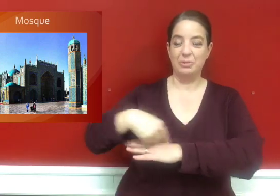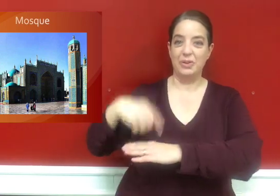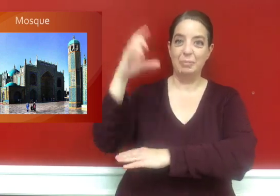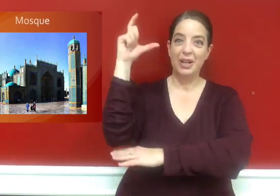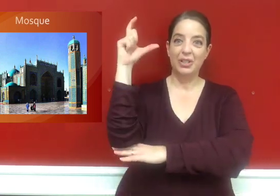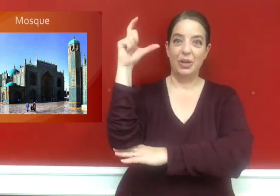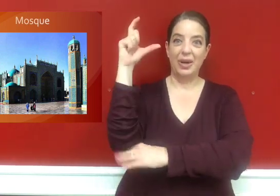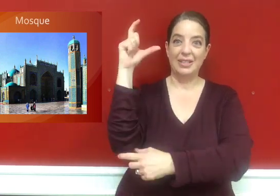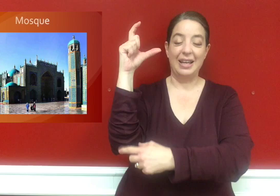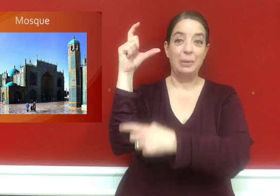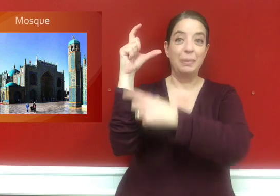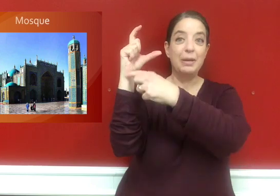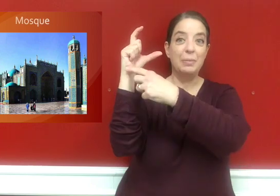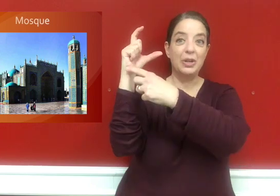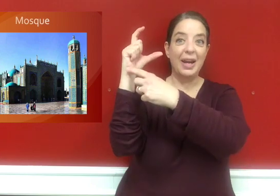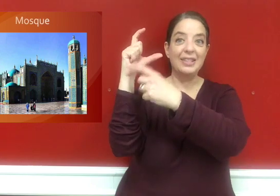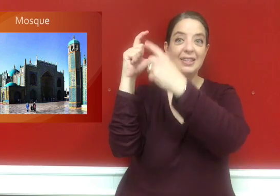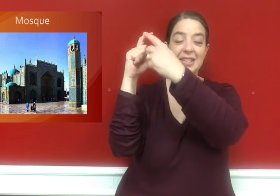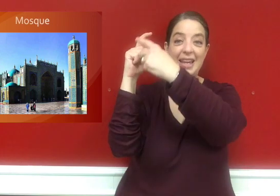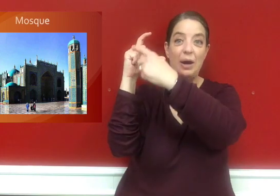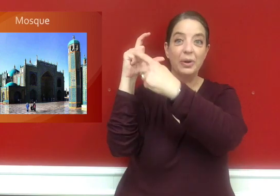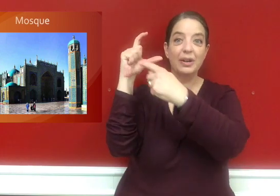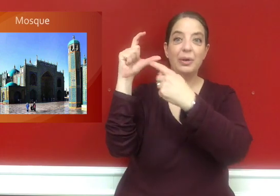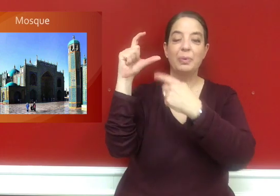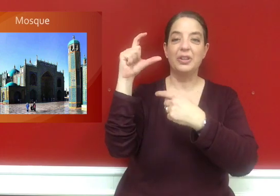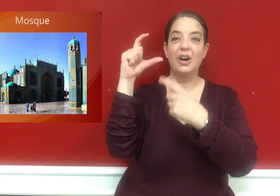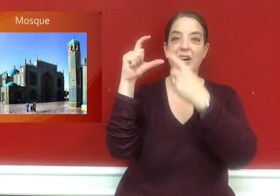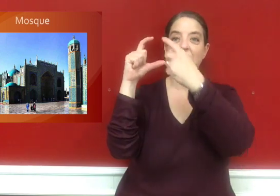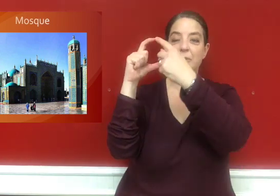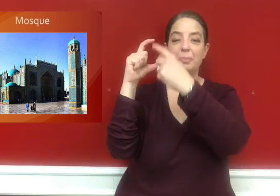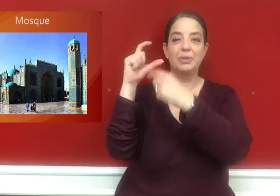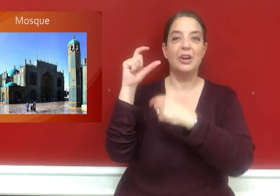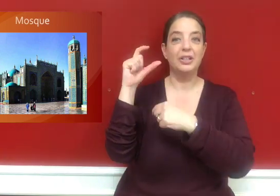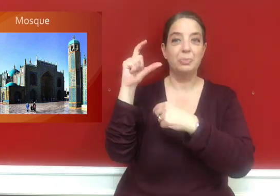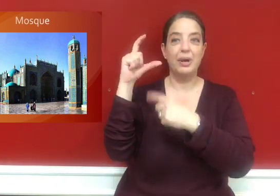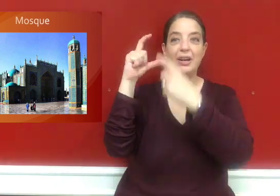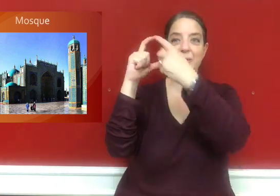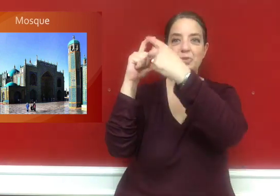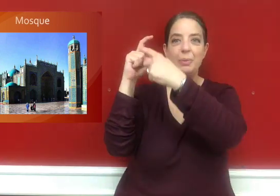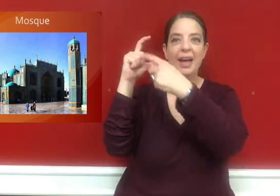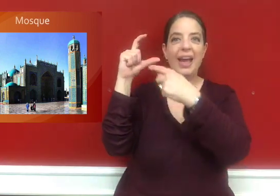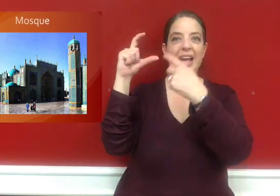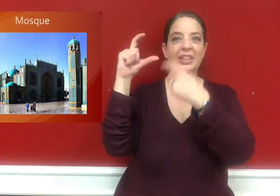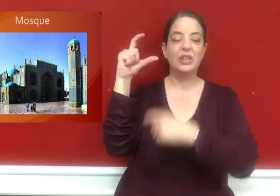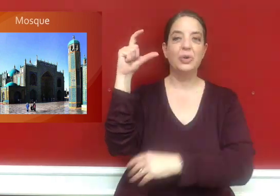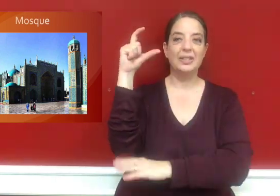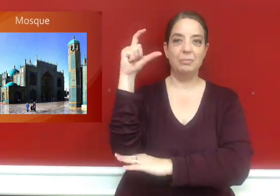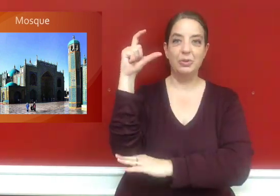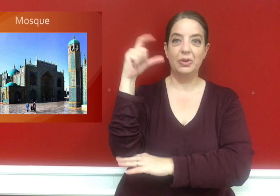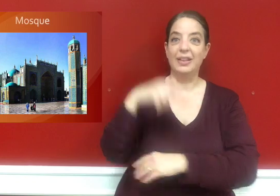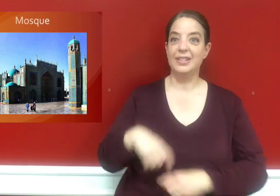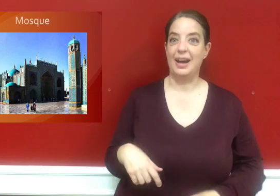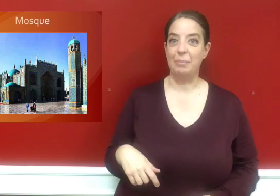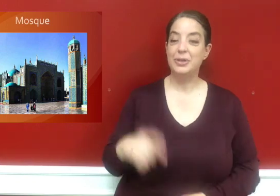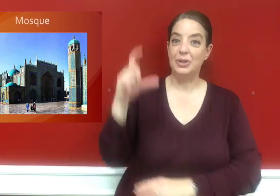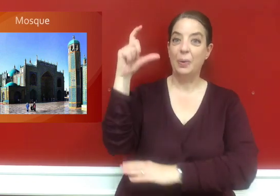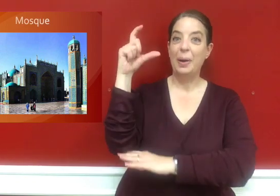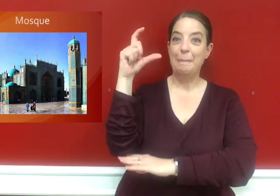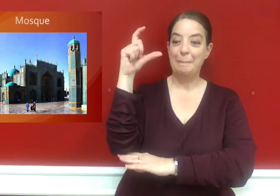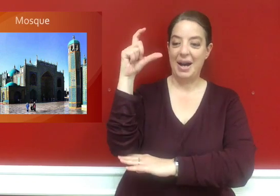from. So it's got the big minaret, the tower, where the call to prayer comes from, and then the crescent moon on the top. So